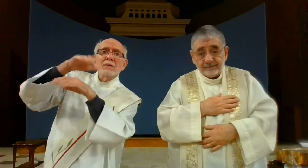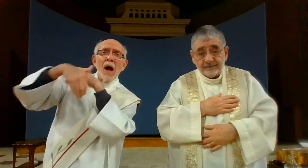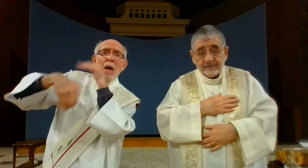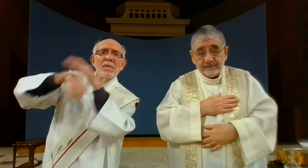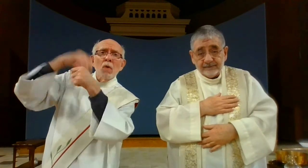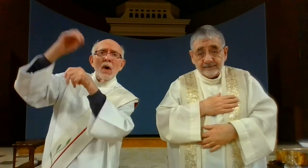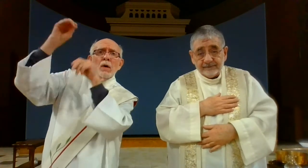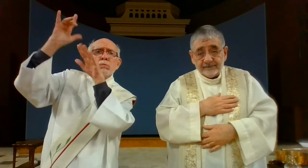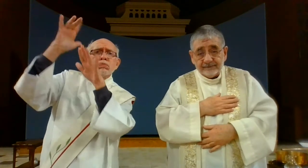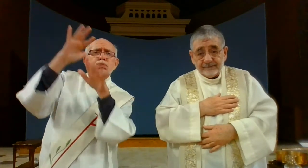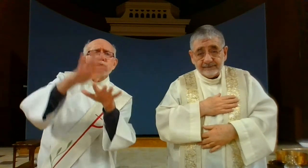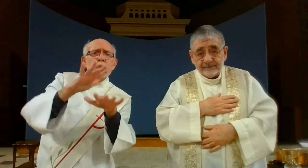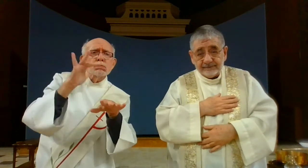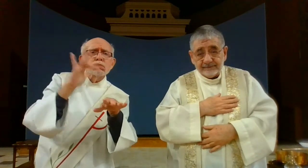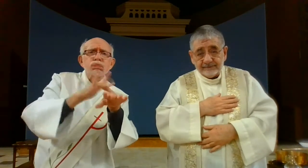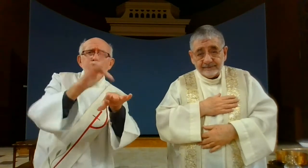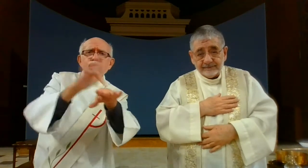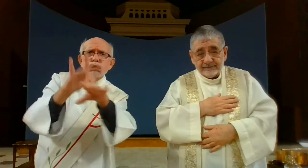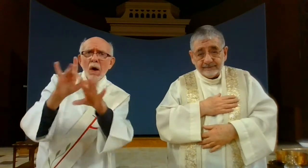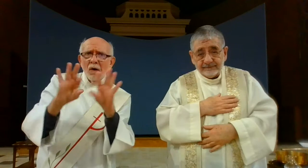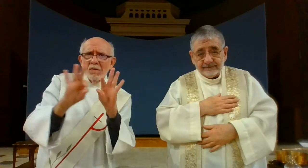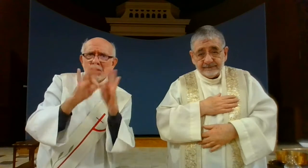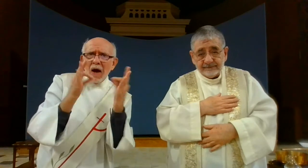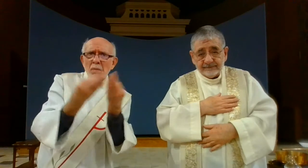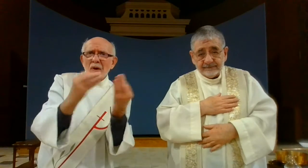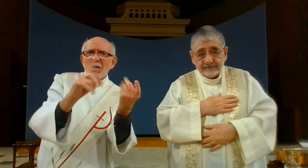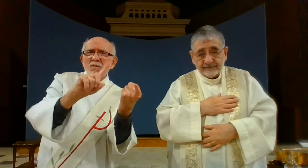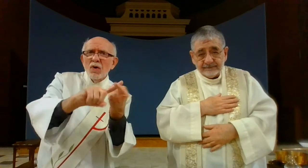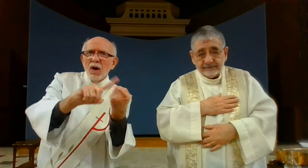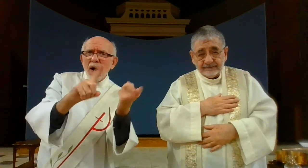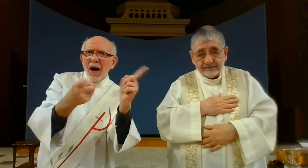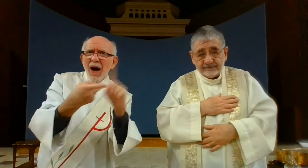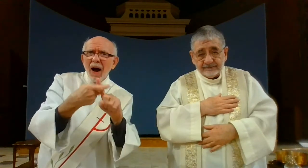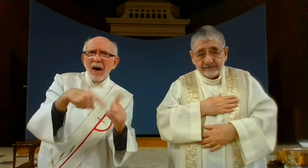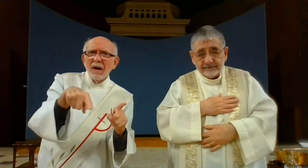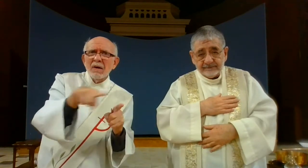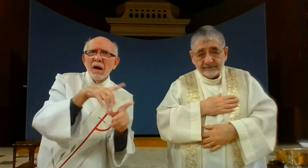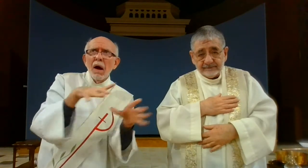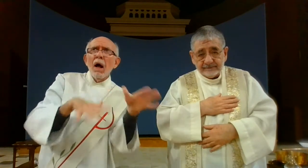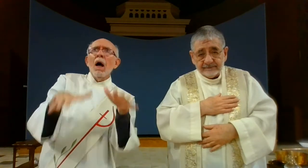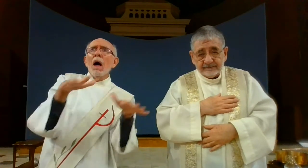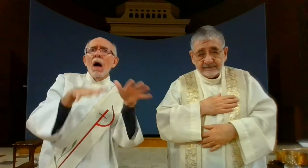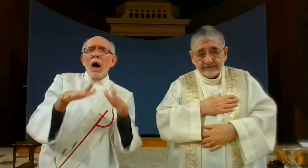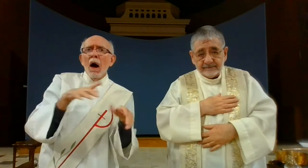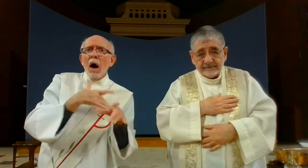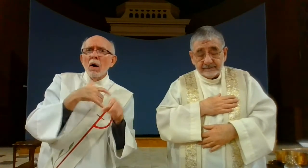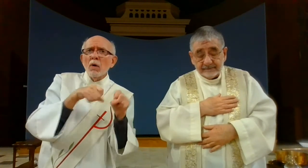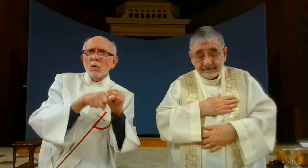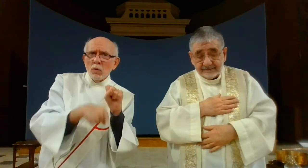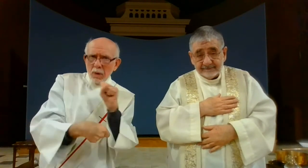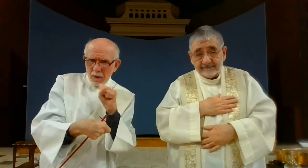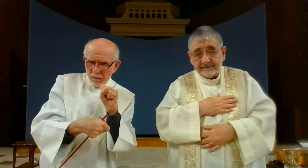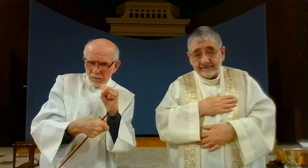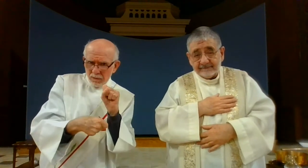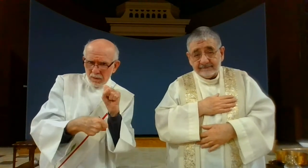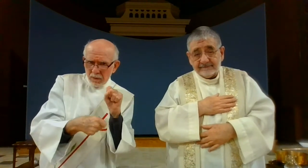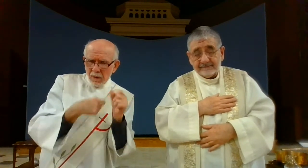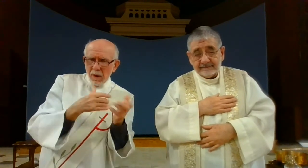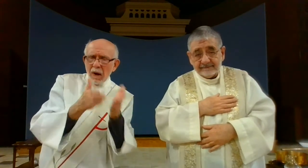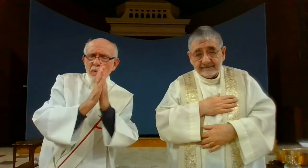and that He shines His light on their family and friends that are now heartbroken